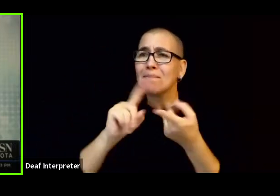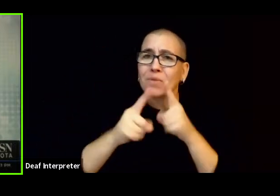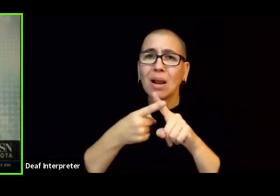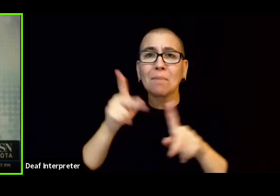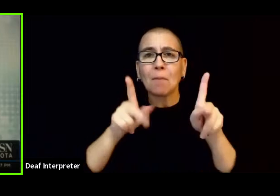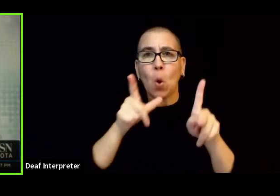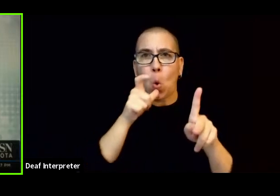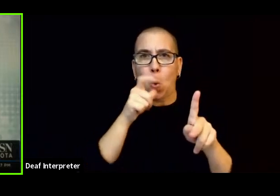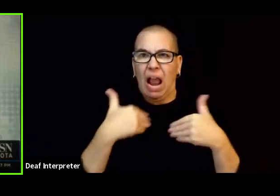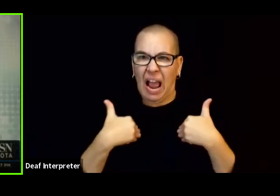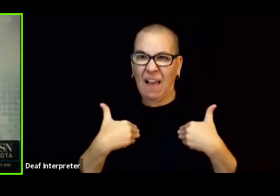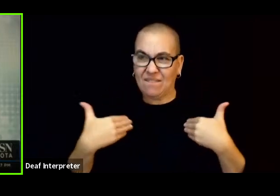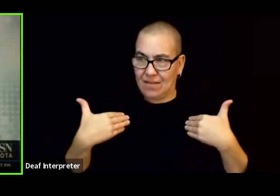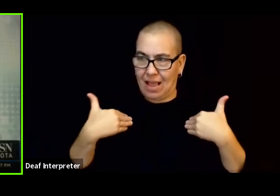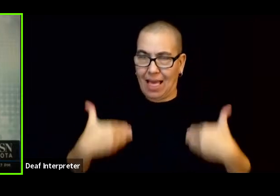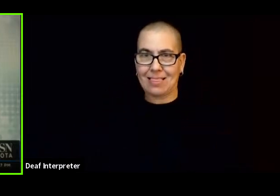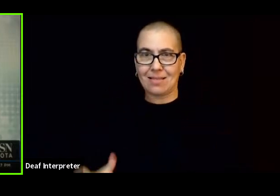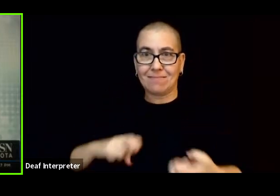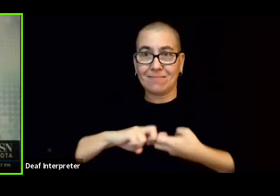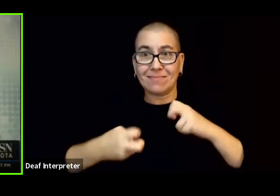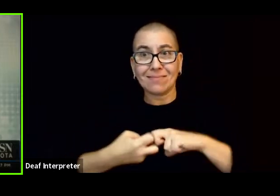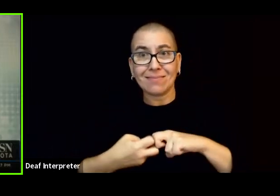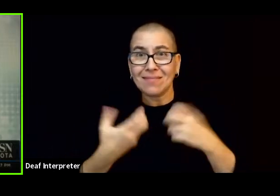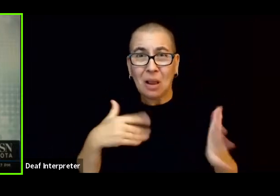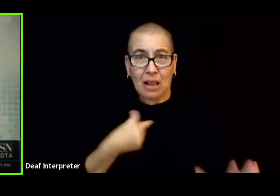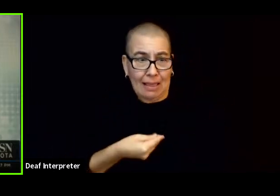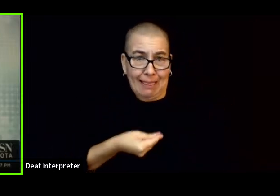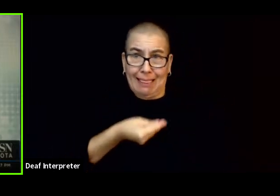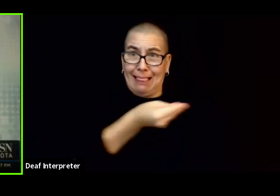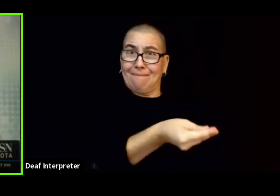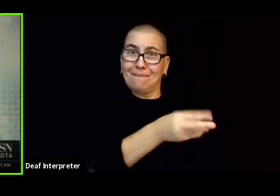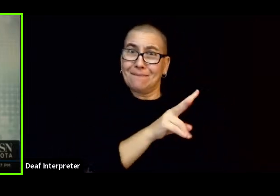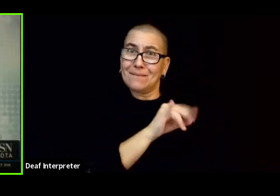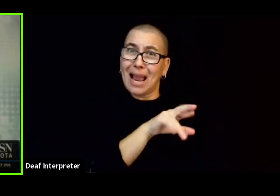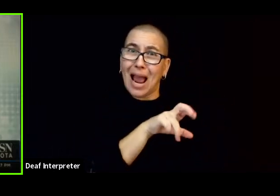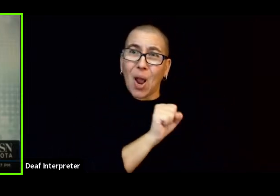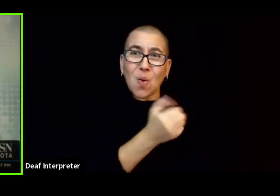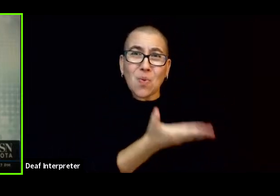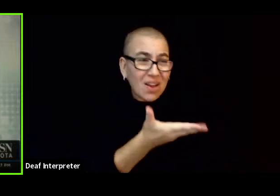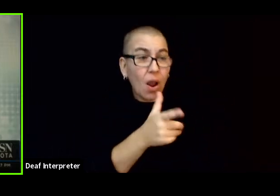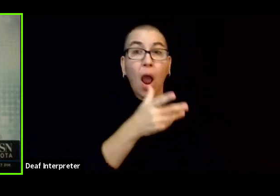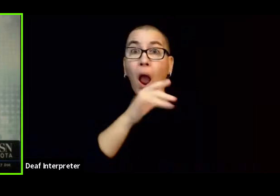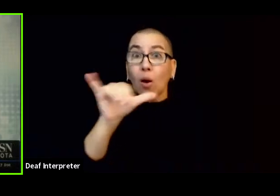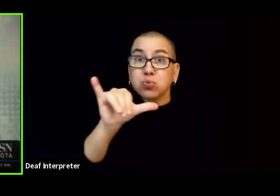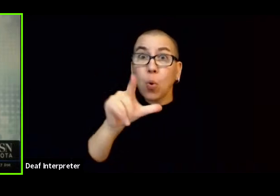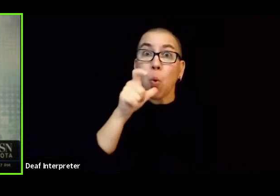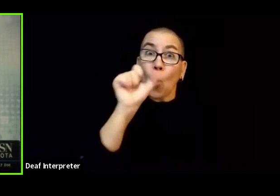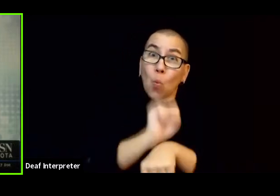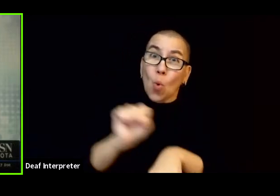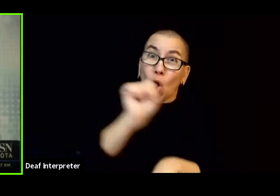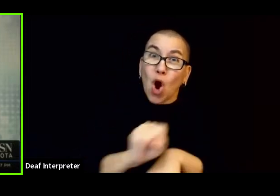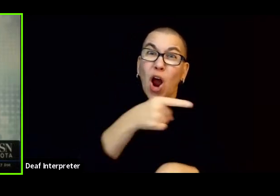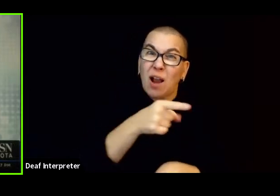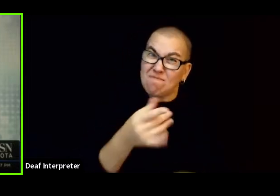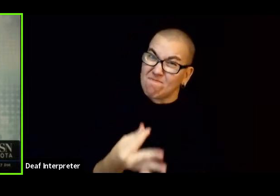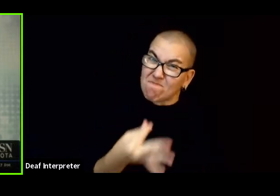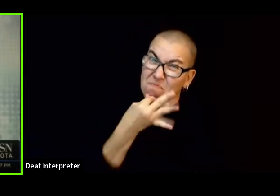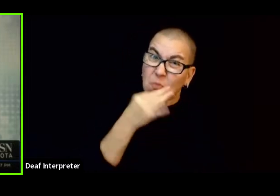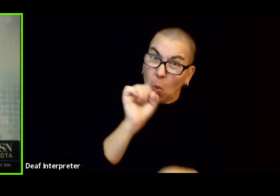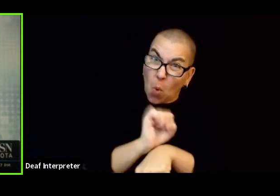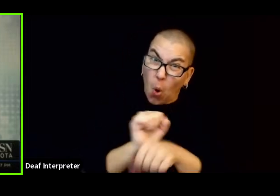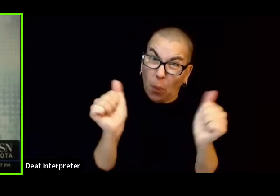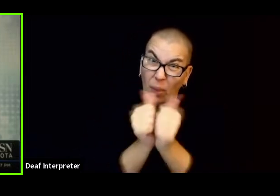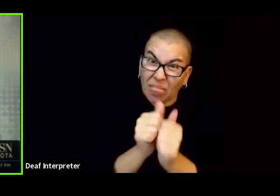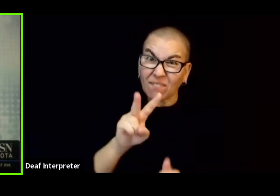virus to long-term care residents and staff. We can all do our part and keep up with those core public health